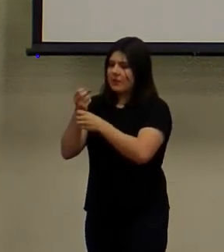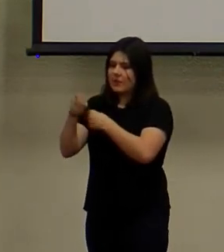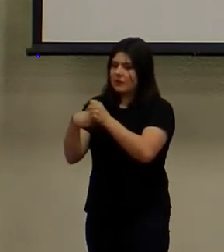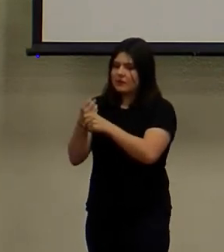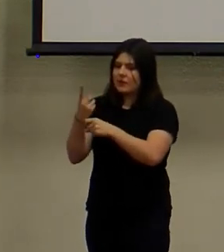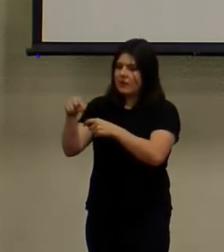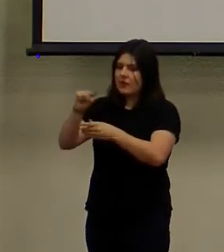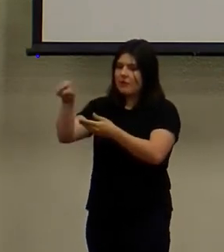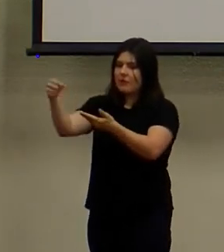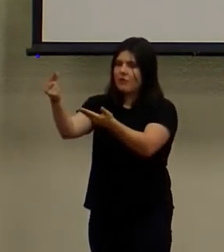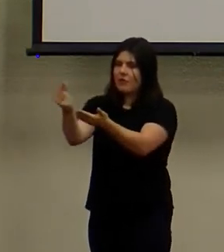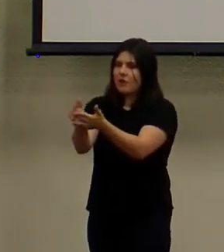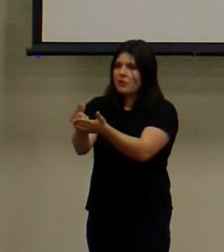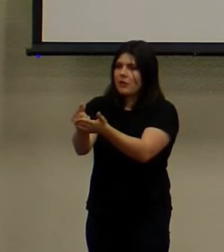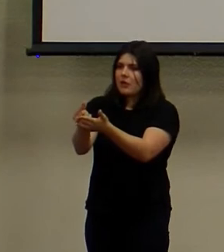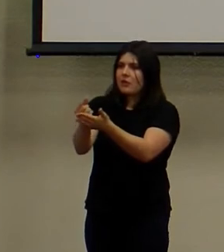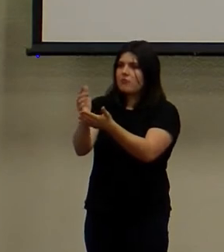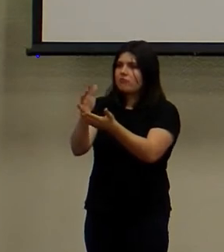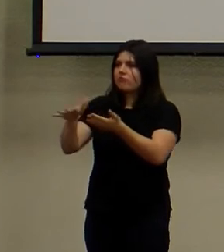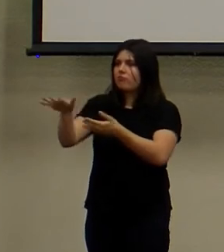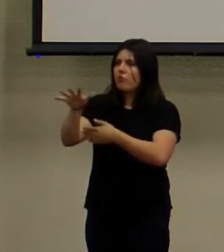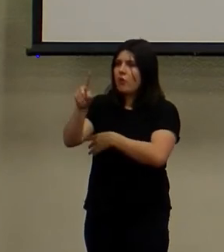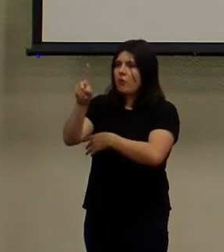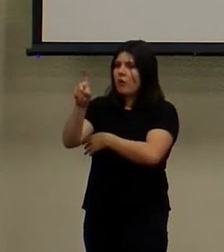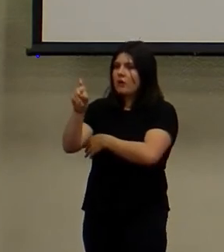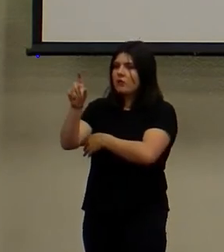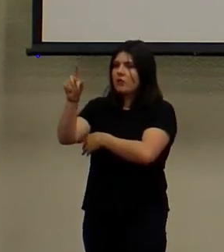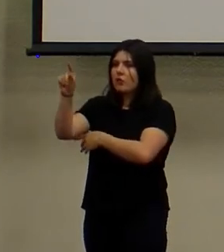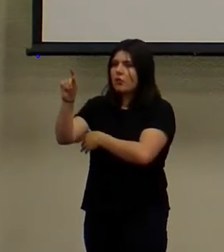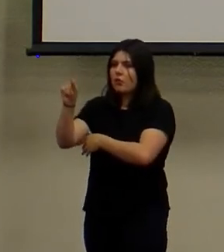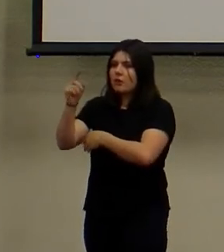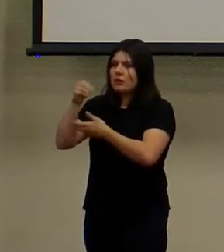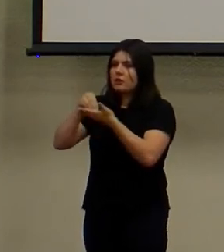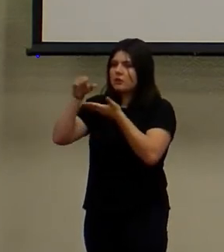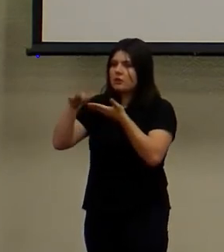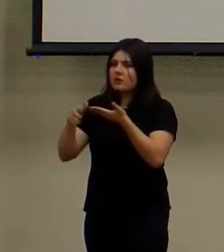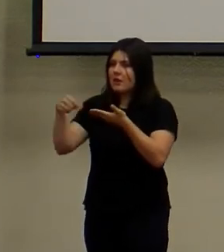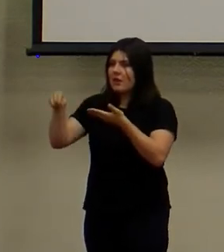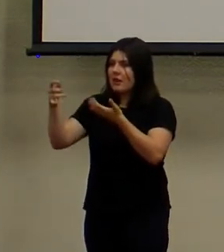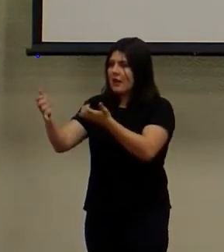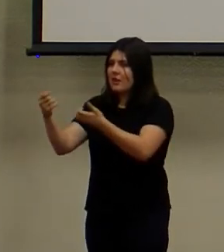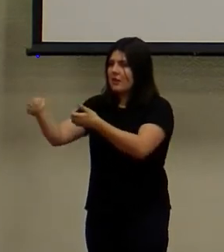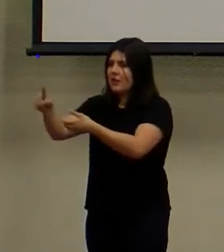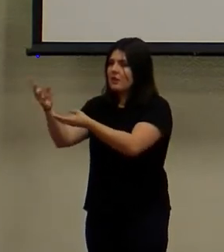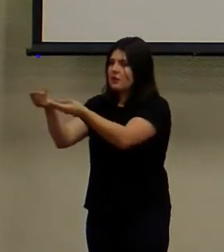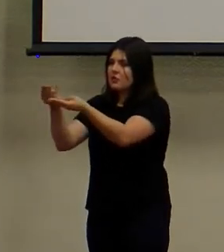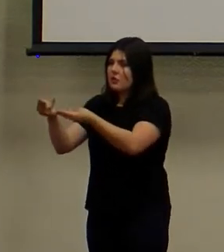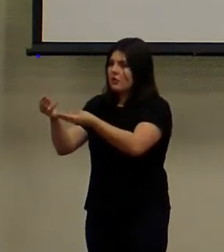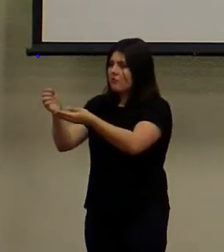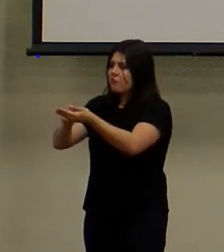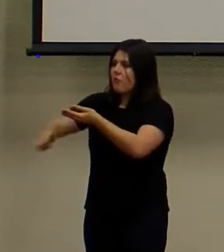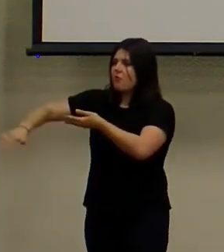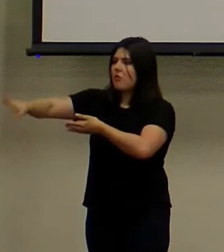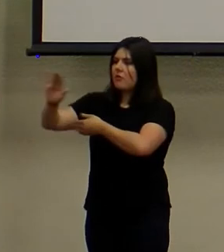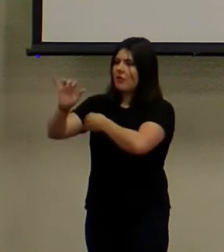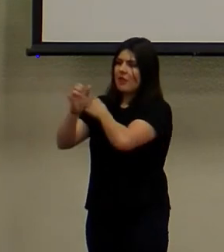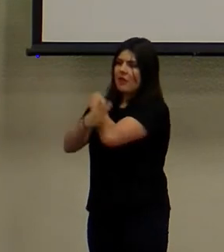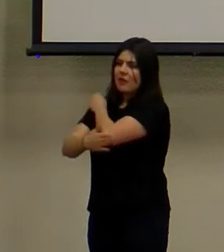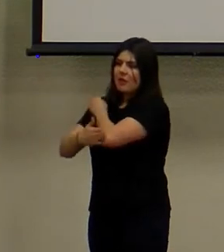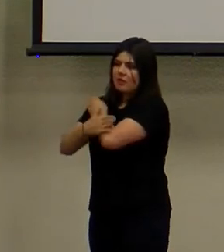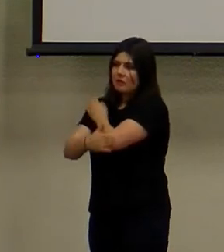graduated well over 120 students who serve in 31 local congregations across that country and in